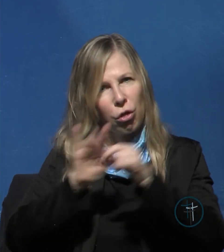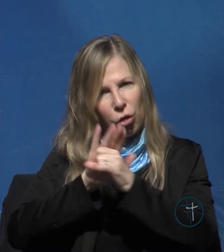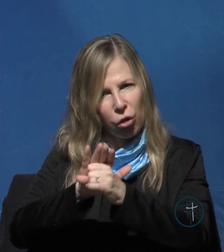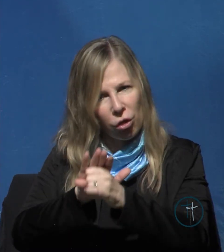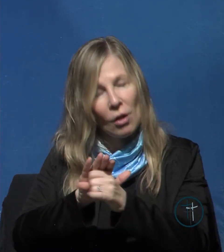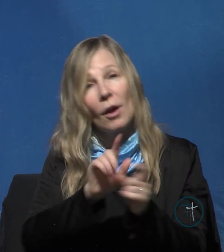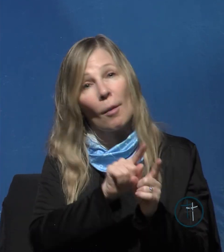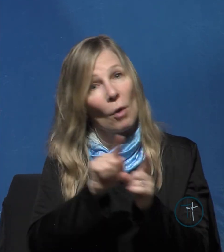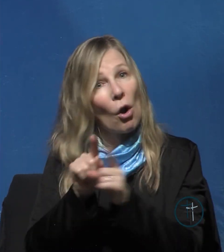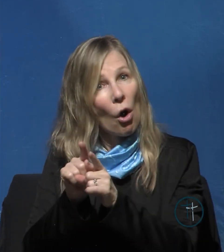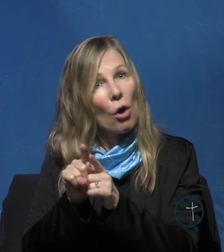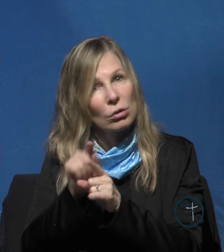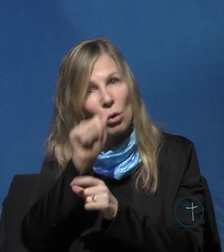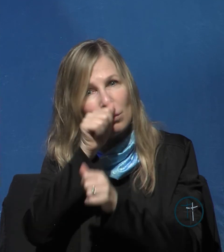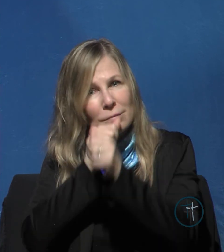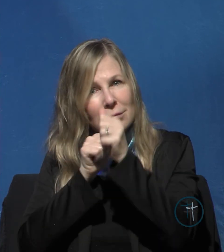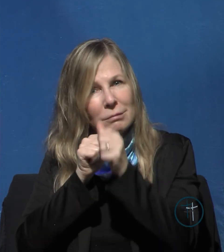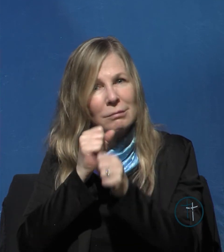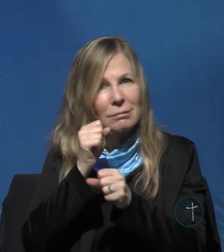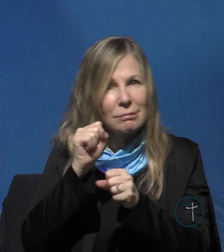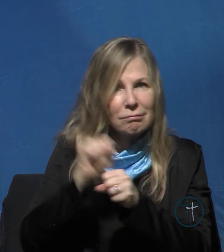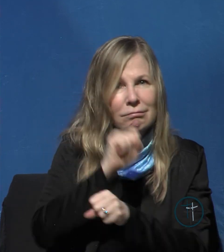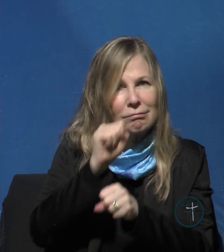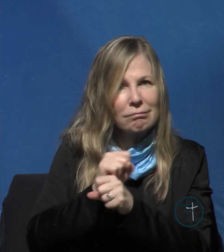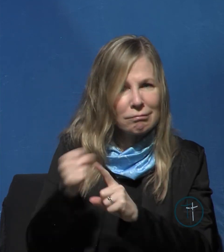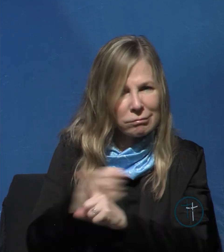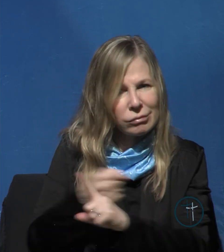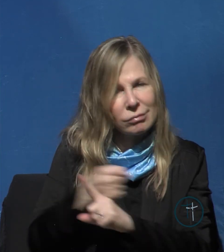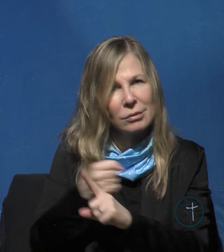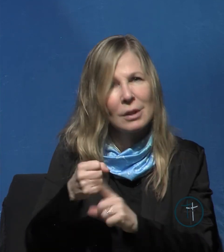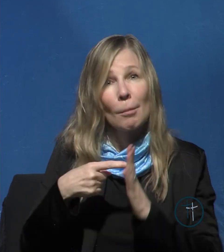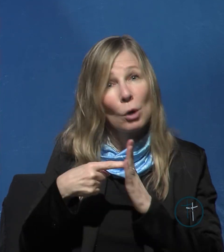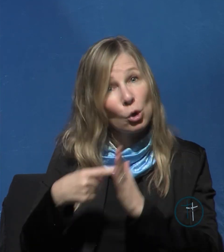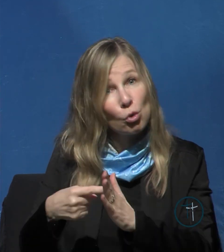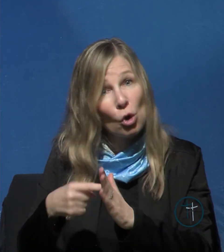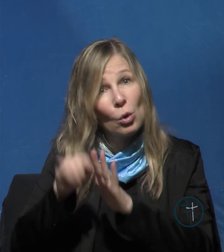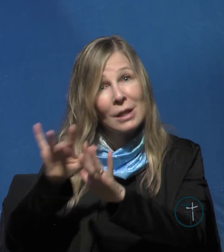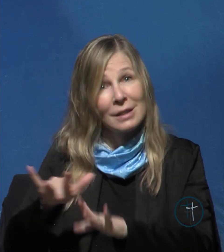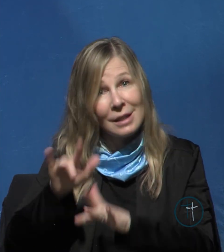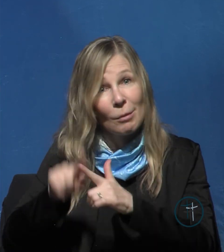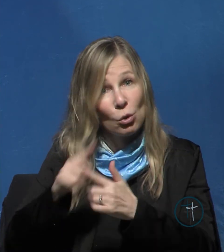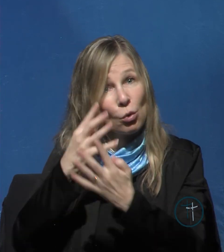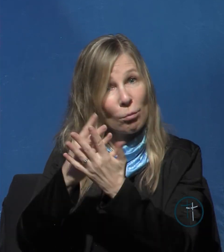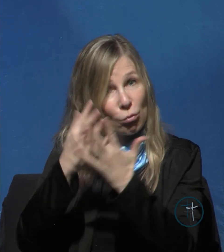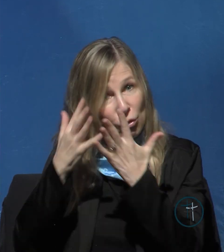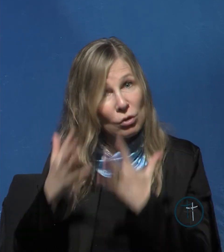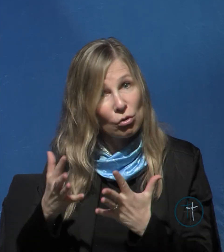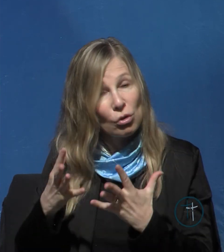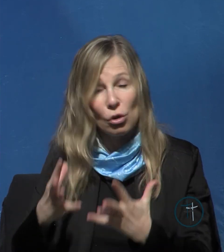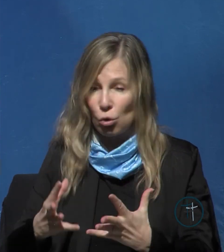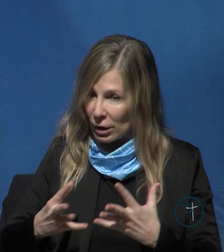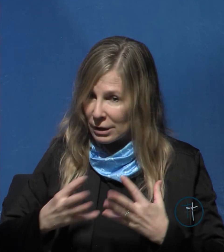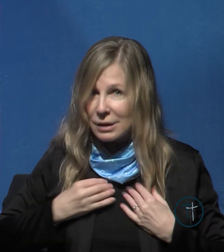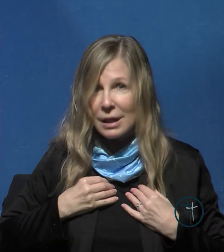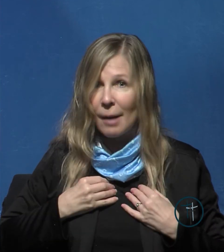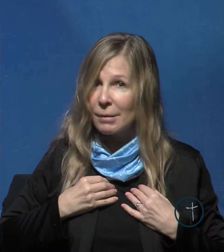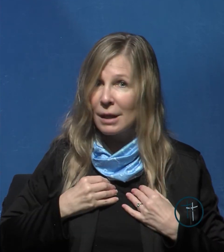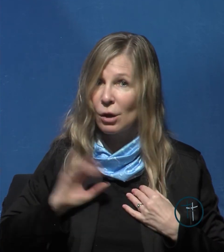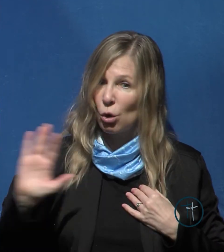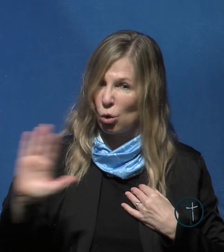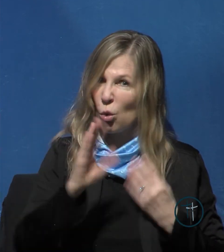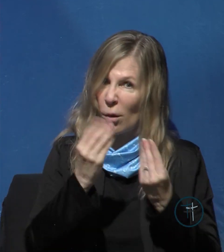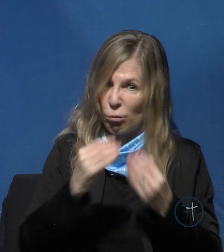becoming sharers with those who were so treated. For you showed sympathy to the prisoners and accepted joyfully the seizure of your